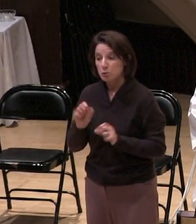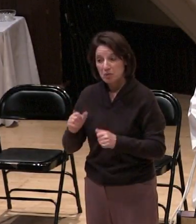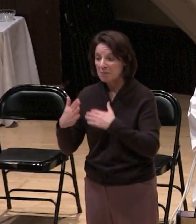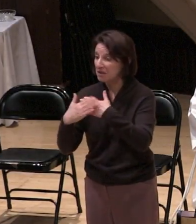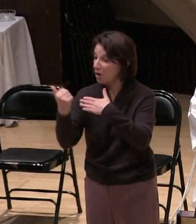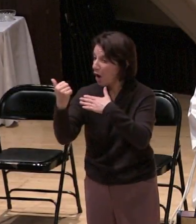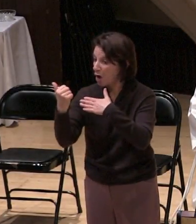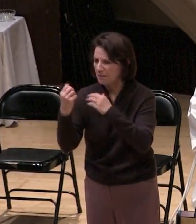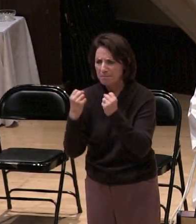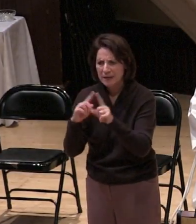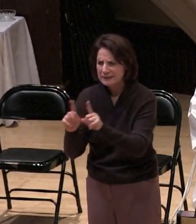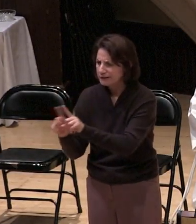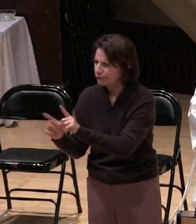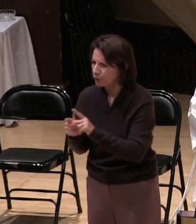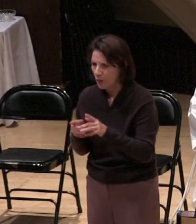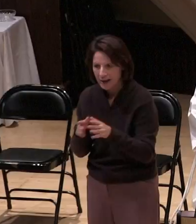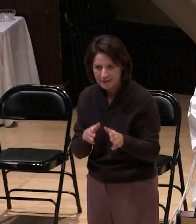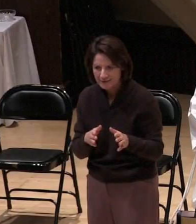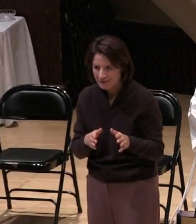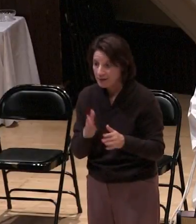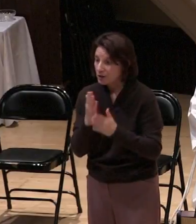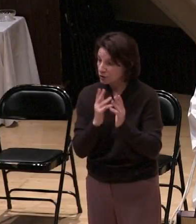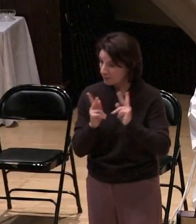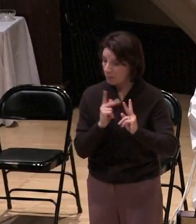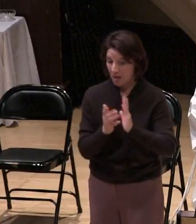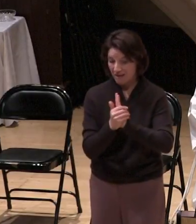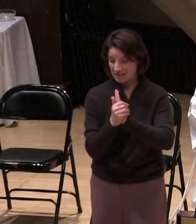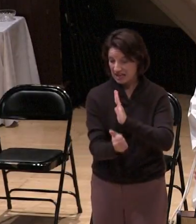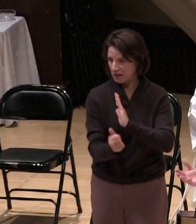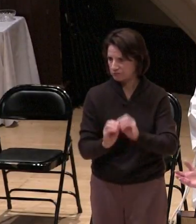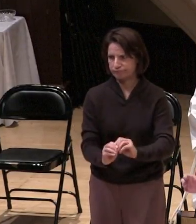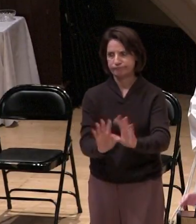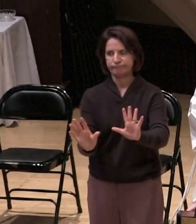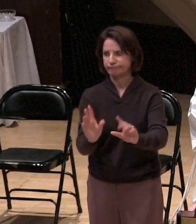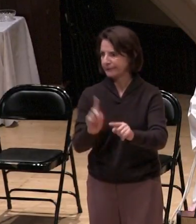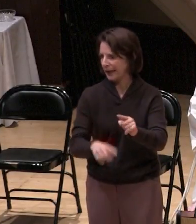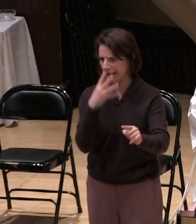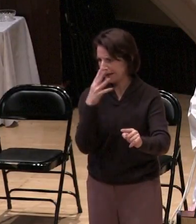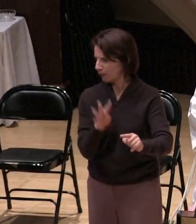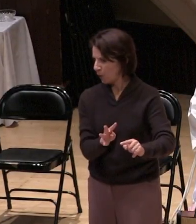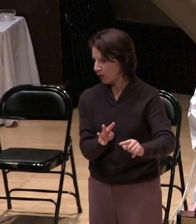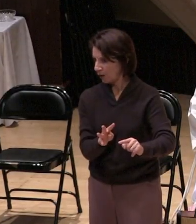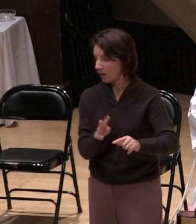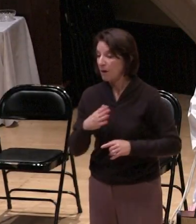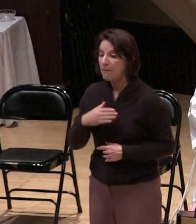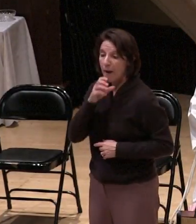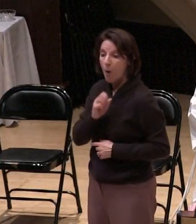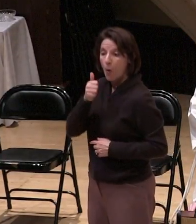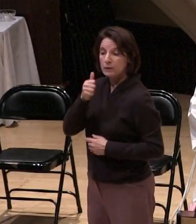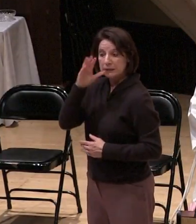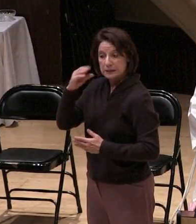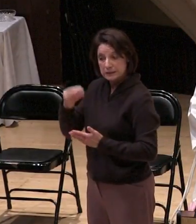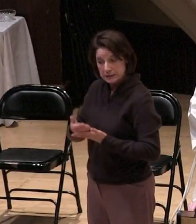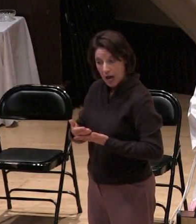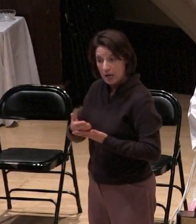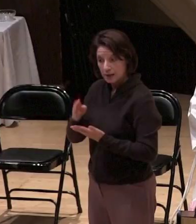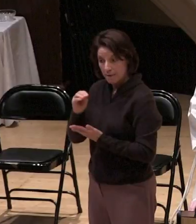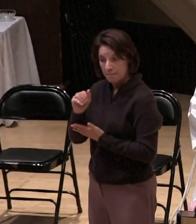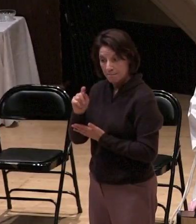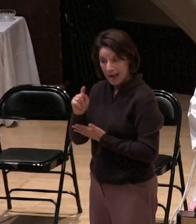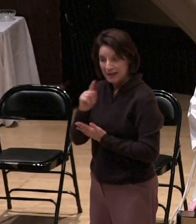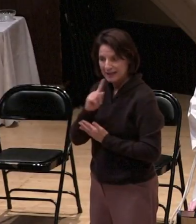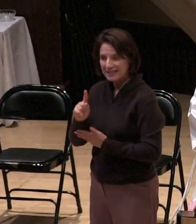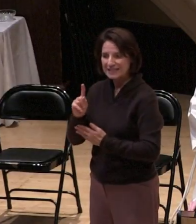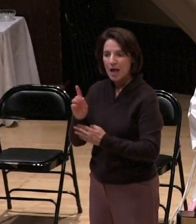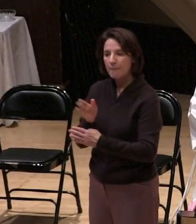Some people have a talent that just can simply not be ignored. My oldest son, Matt, is a musician. I tried for a lot